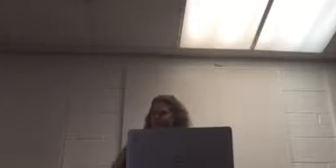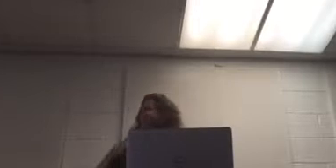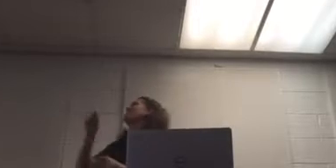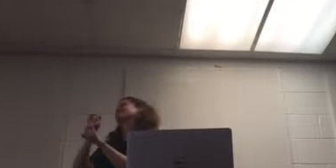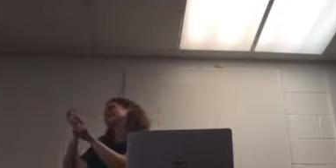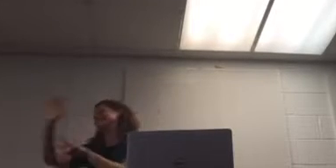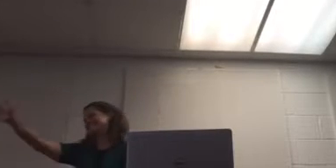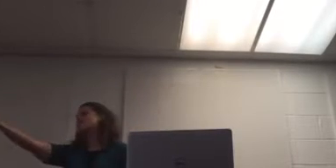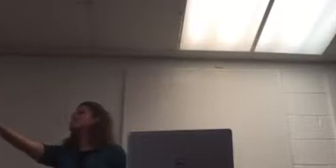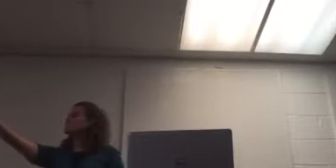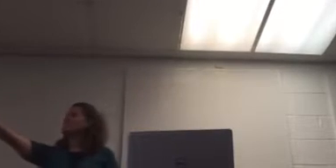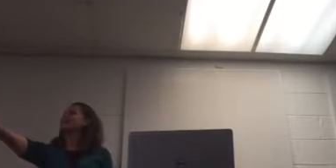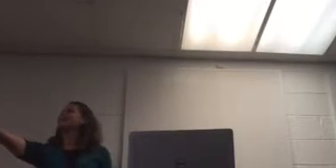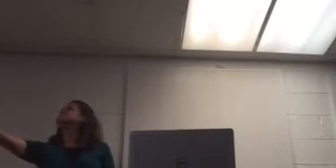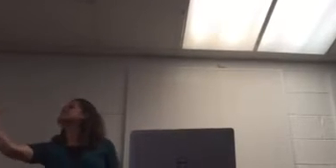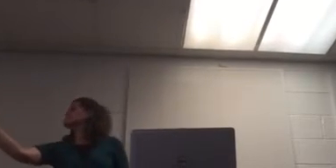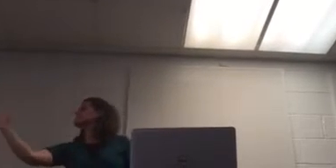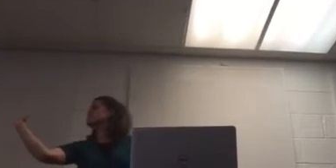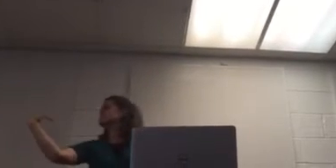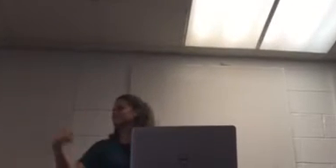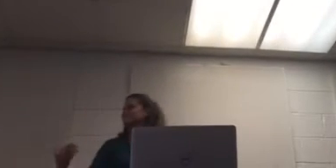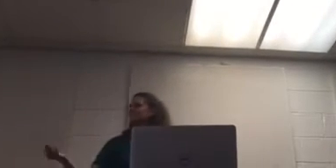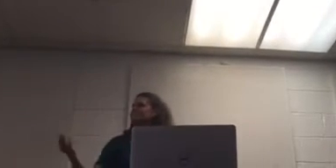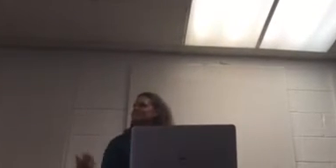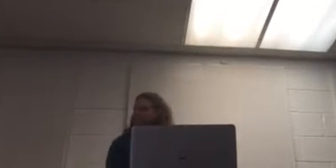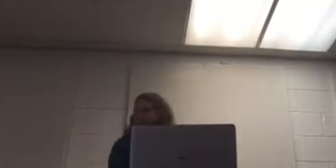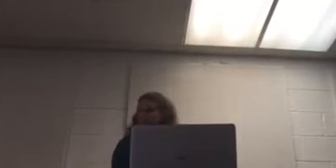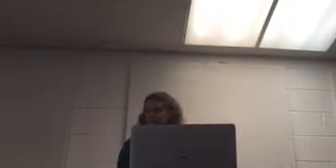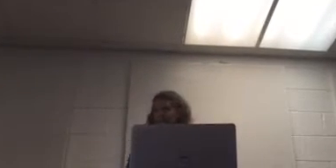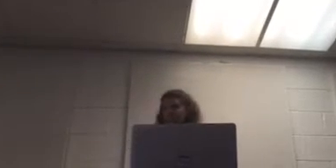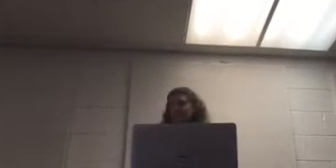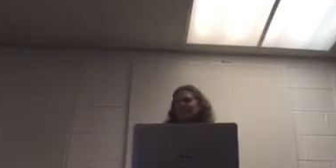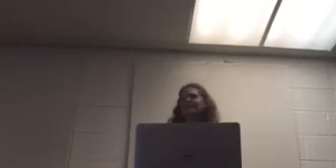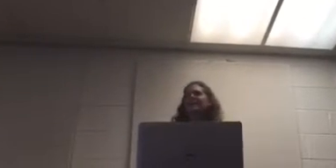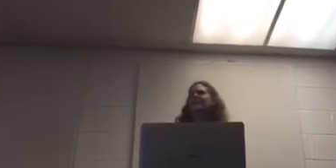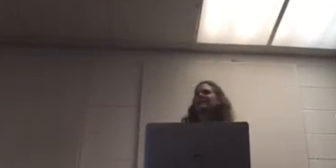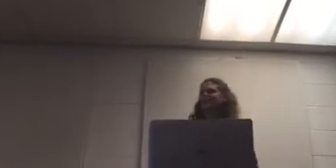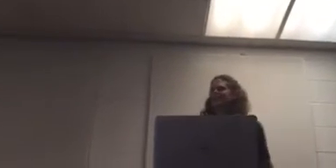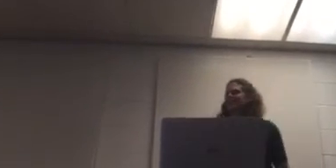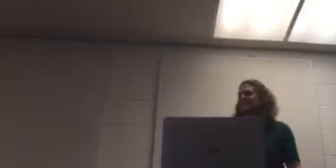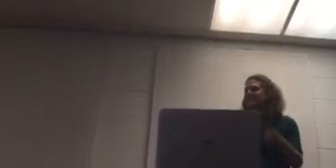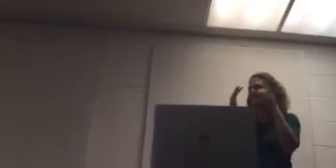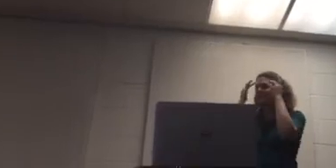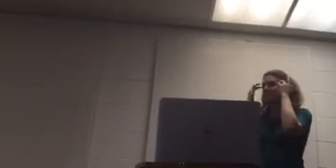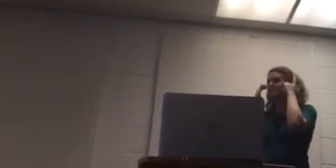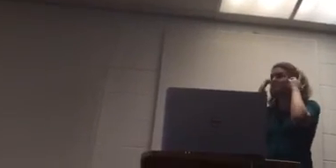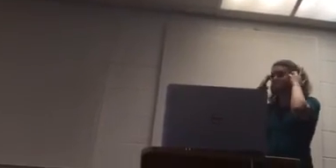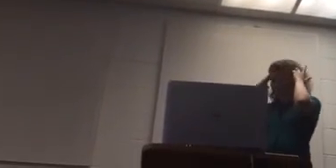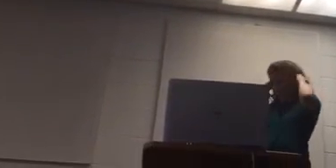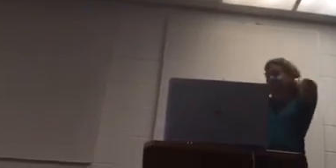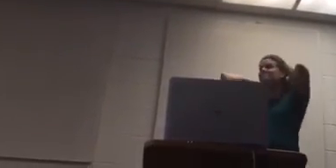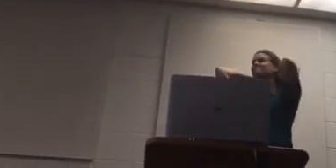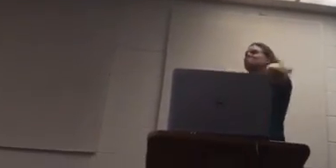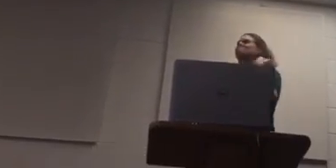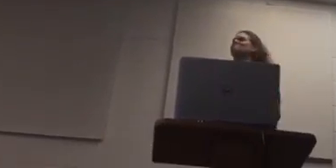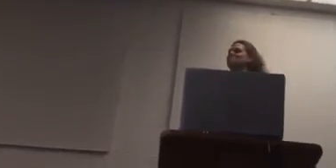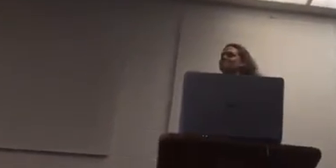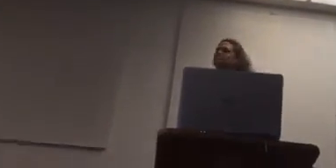than, it's not a simplified system or anything like that. So I'm going to go ahead and challenge you.